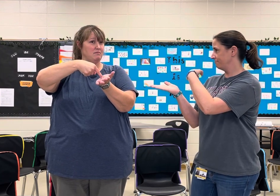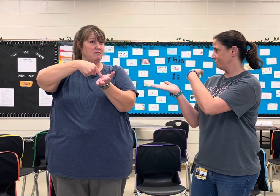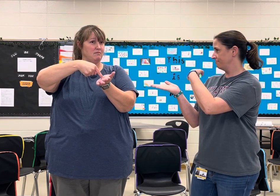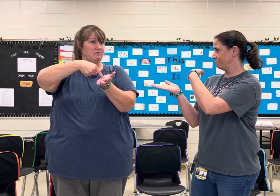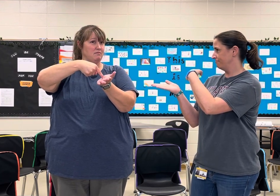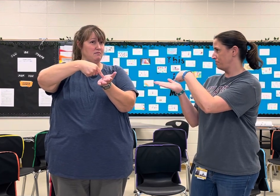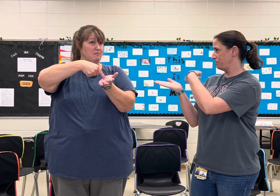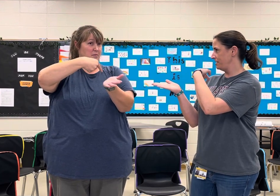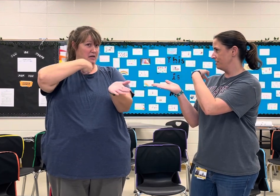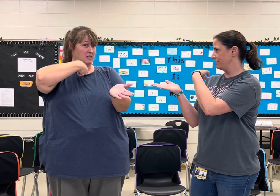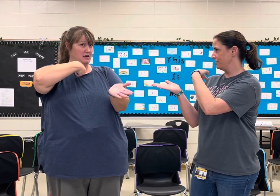Pay me?